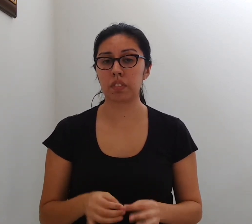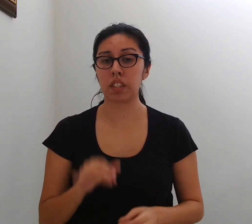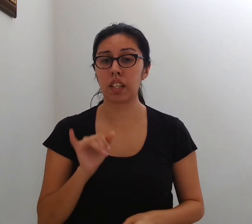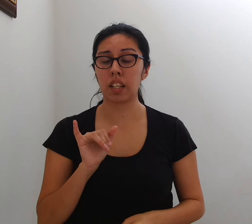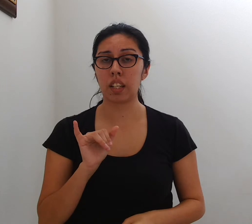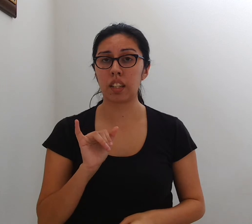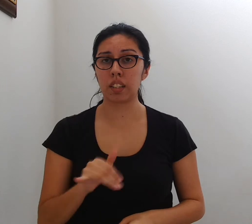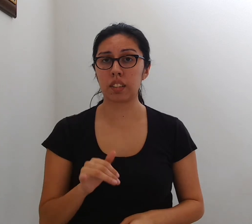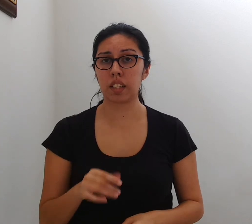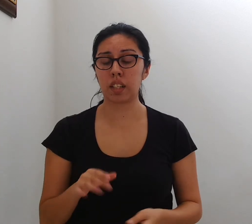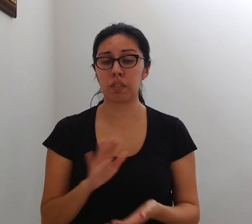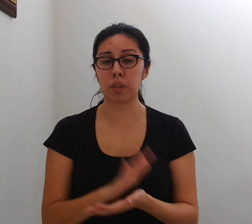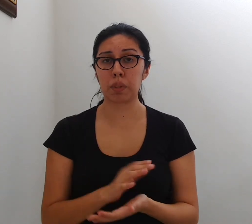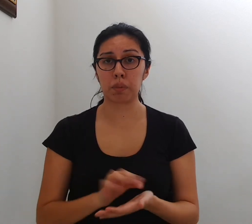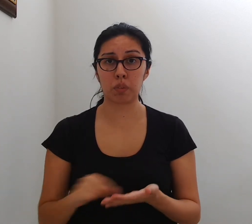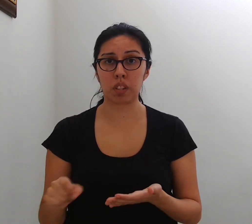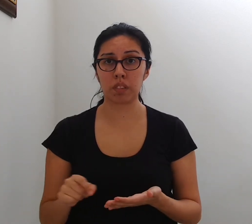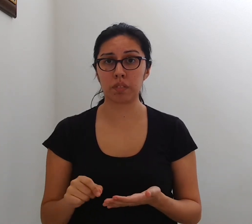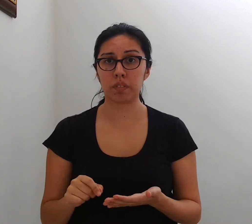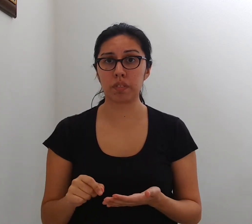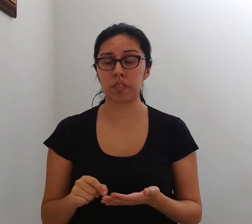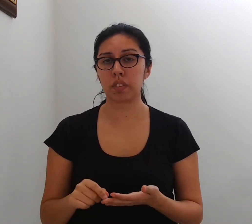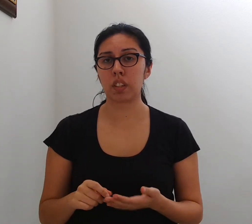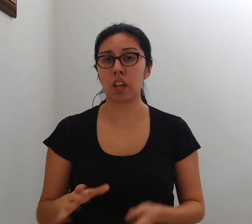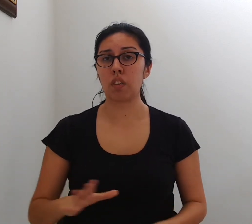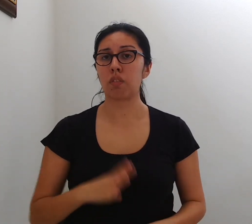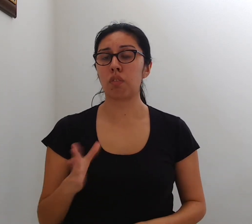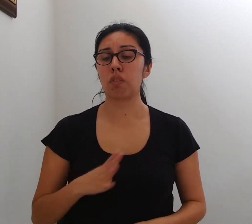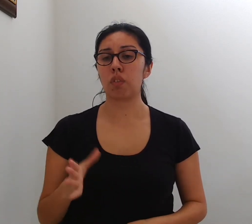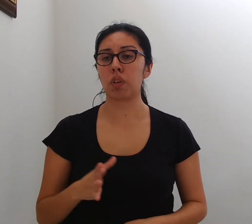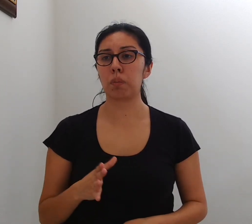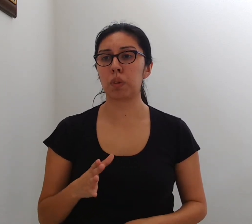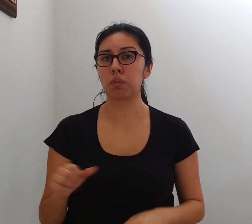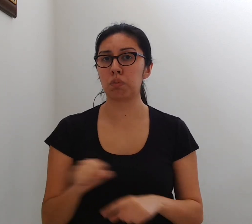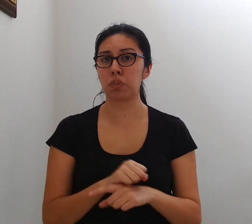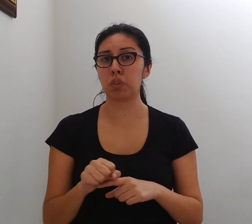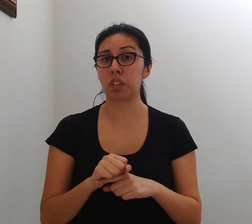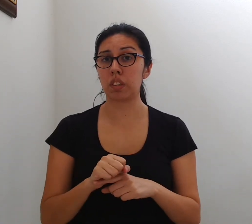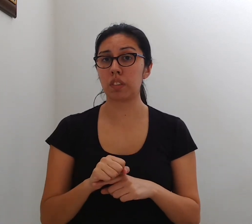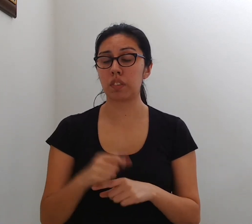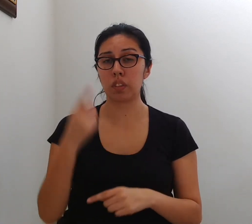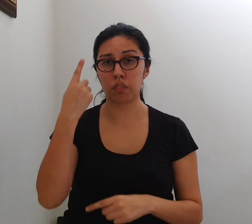formal systematic training for interpreters was yet developed.